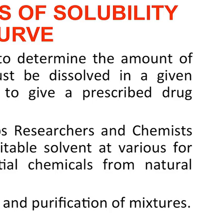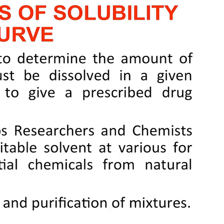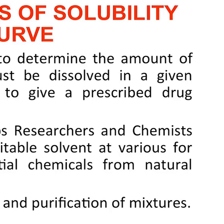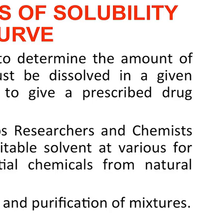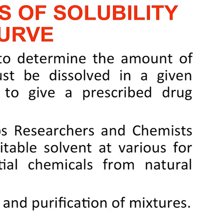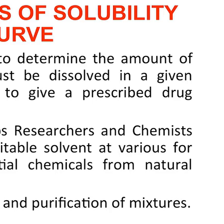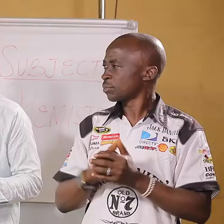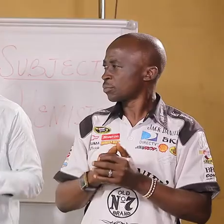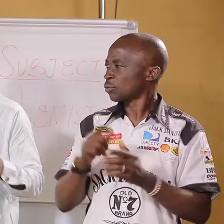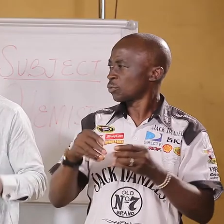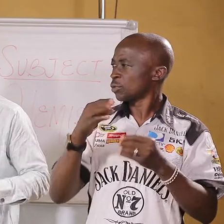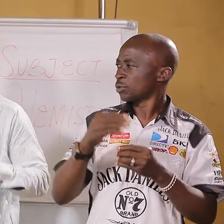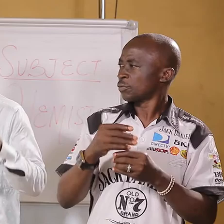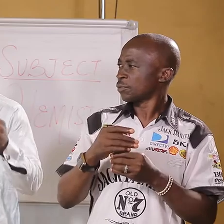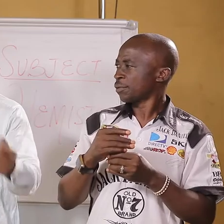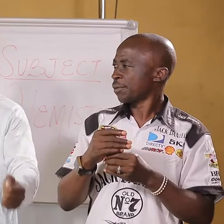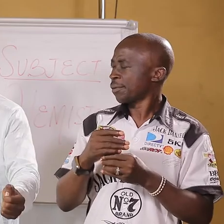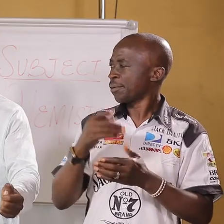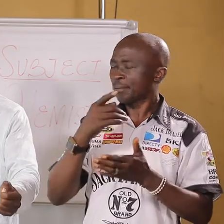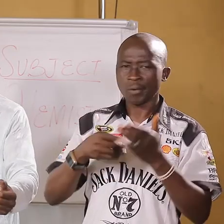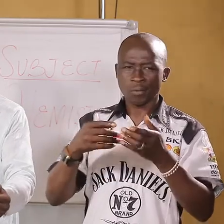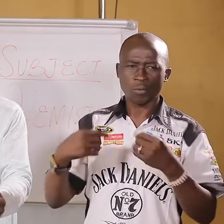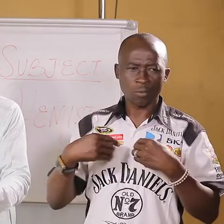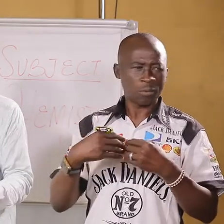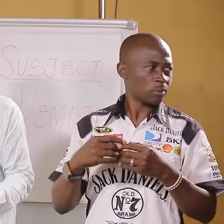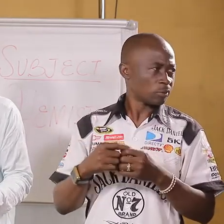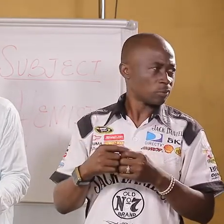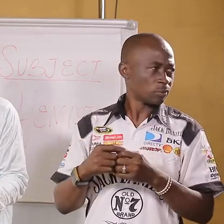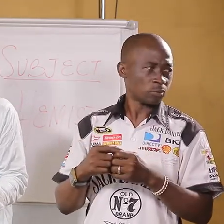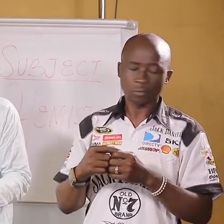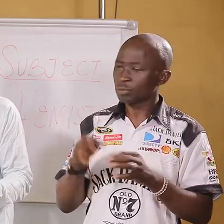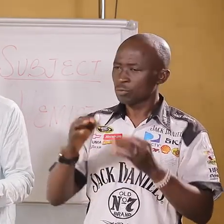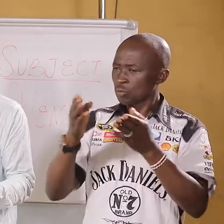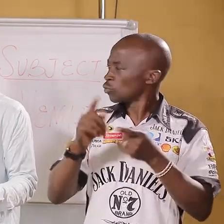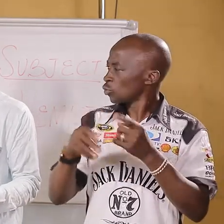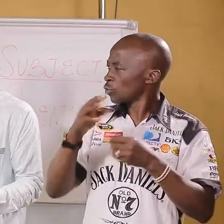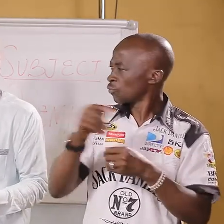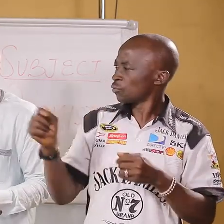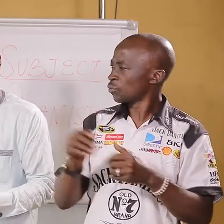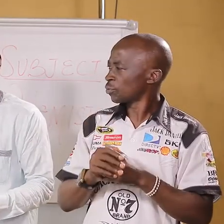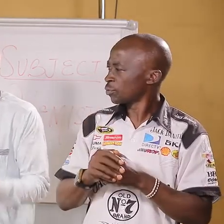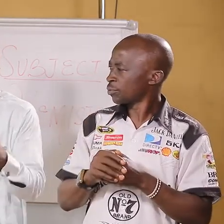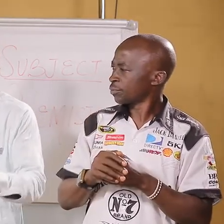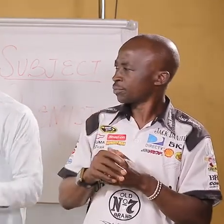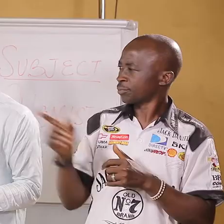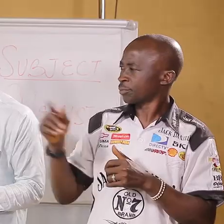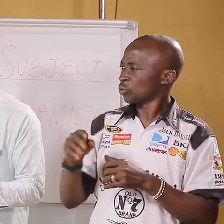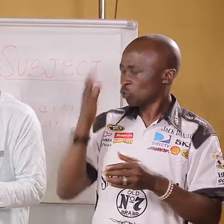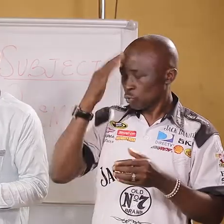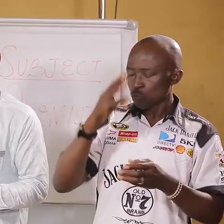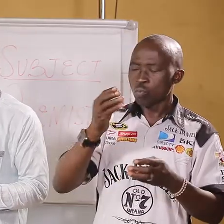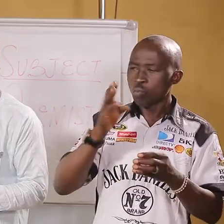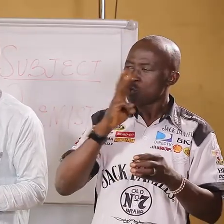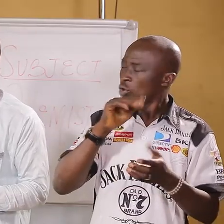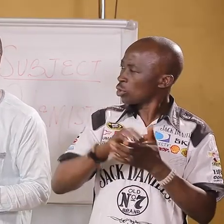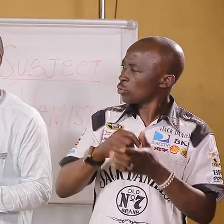drug mixture. That is, if they want to give you a mixture, you would have to use the solubility curve to know the amount of water that is needed or the